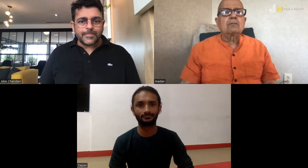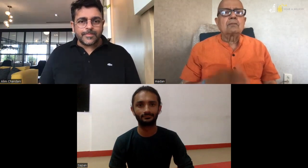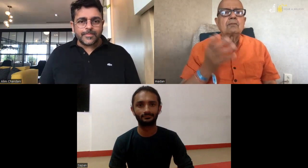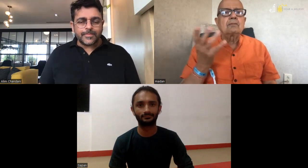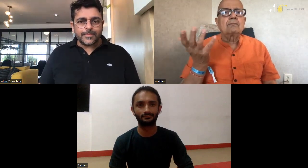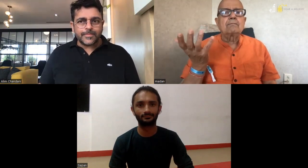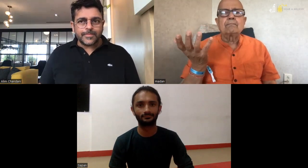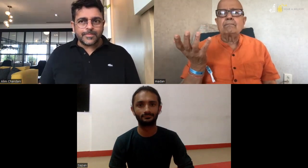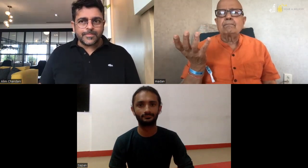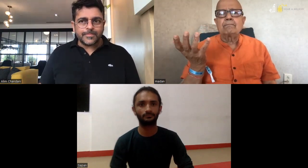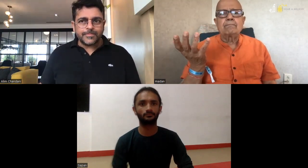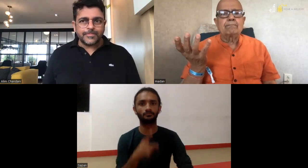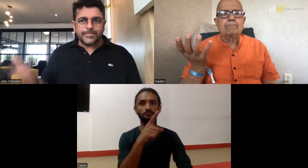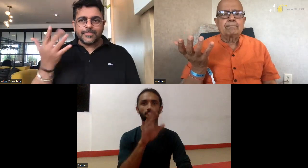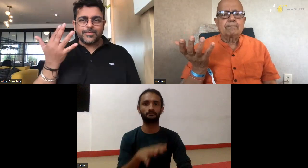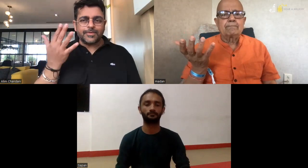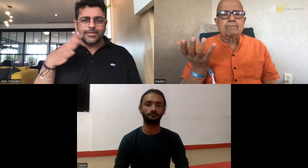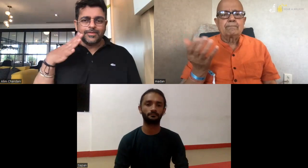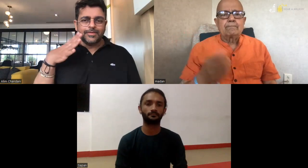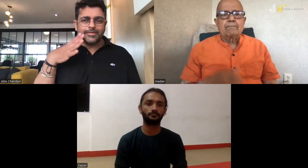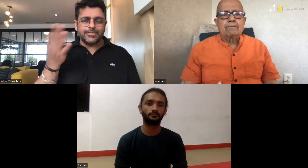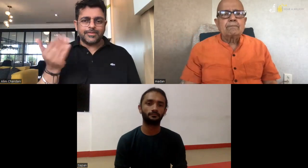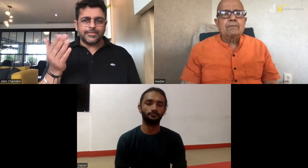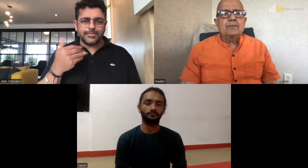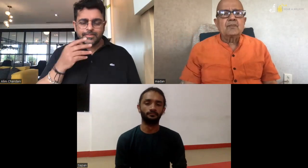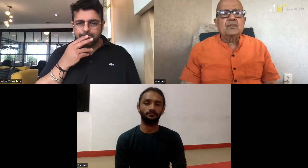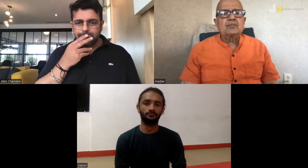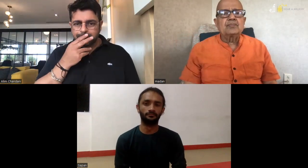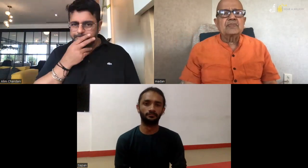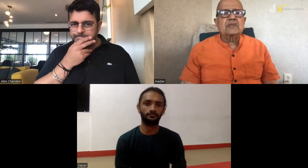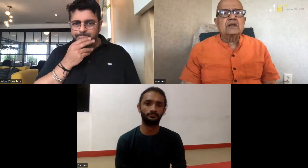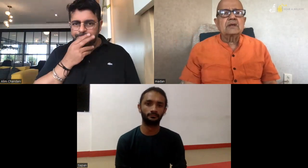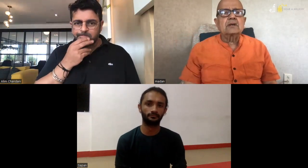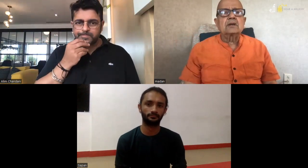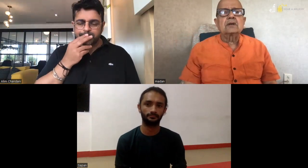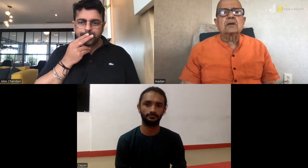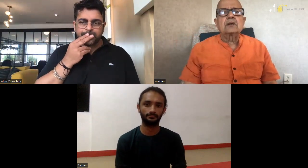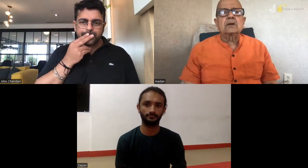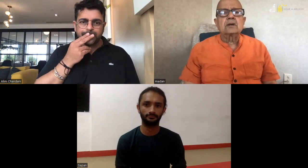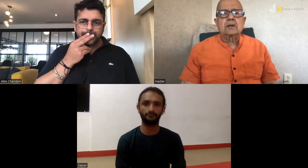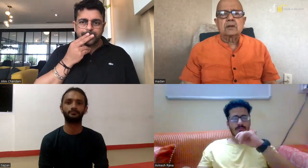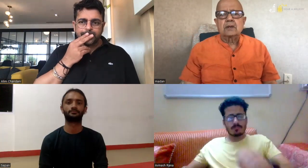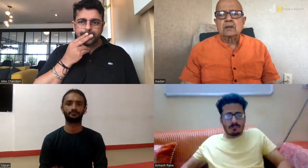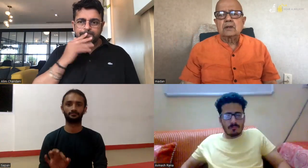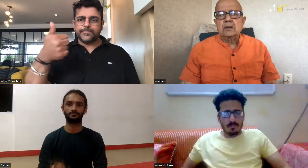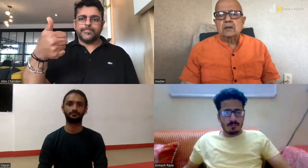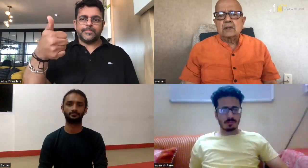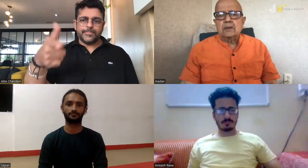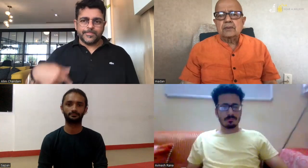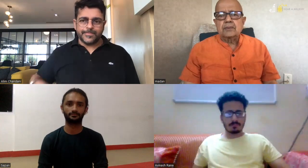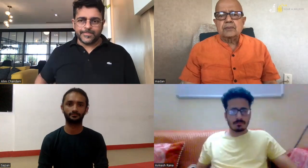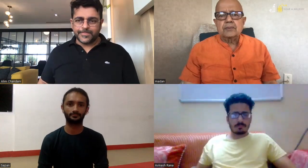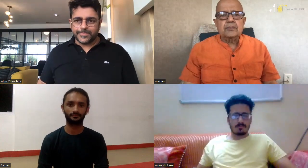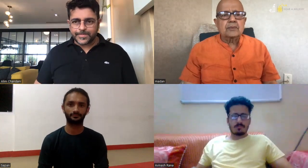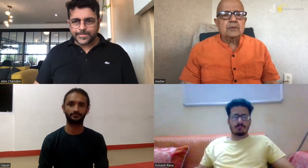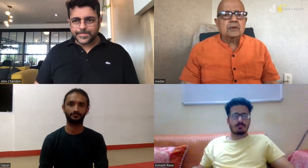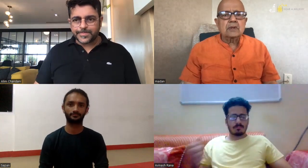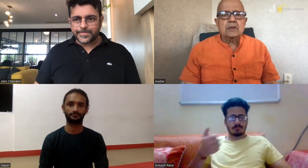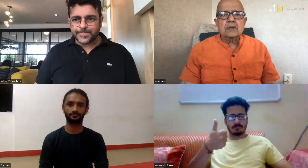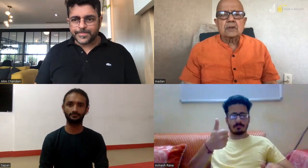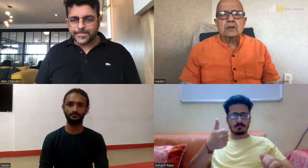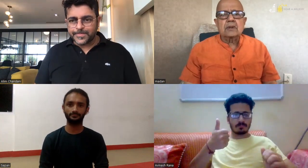that it's not to be get married to a deaf person. So you say that, yeah, they can record